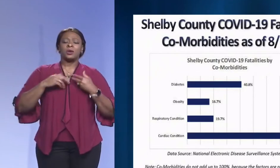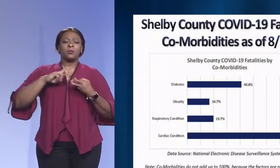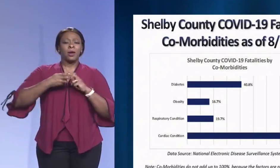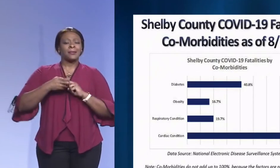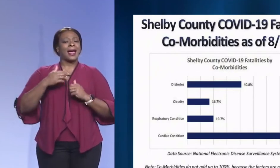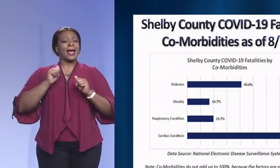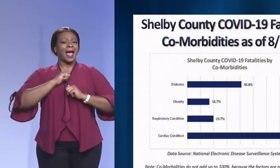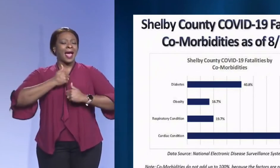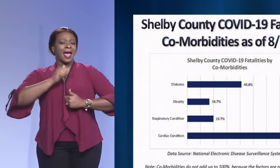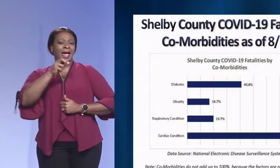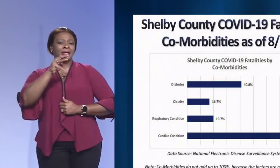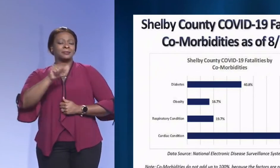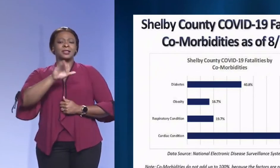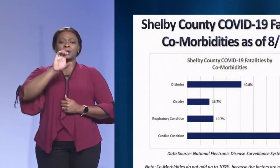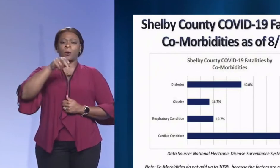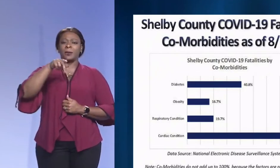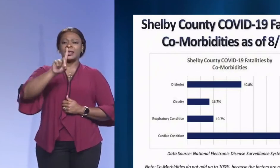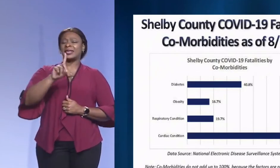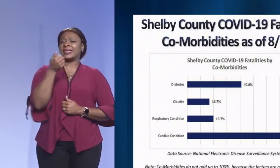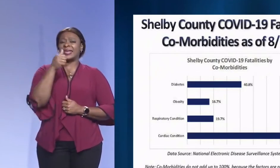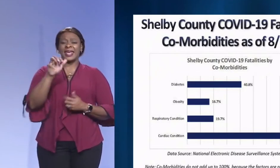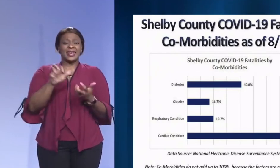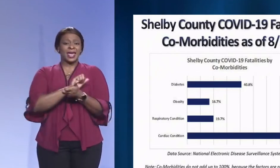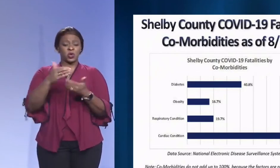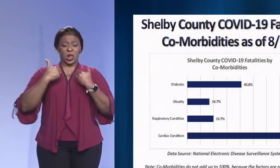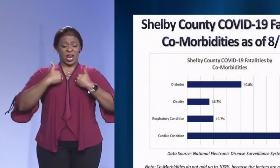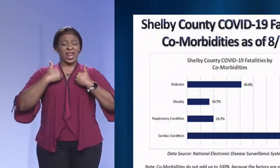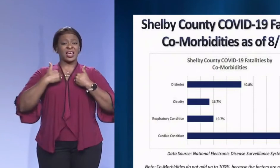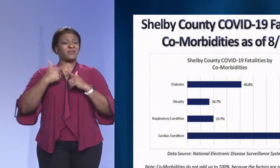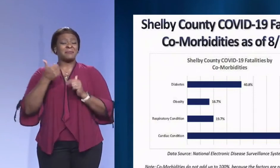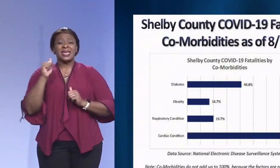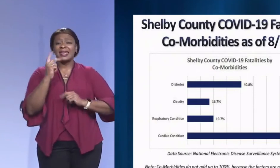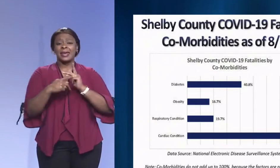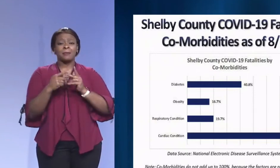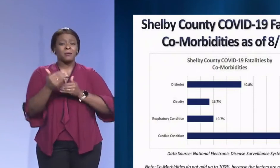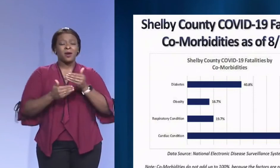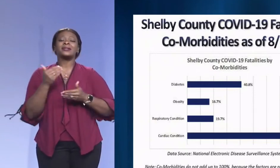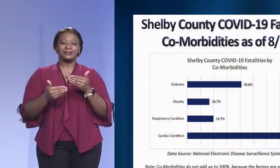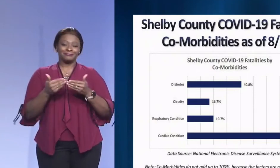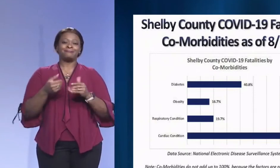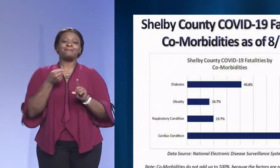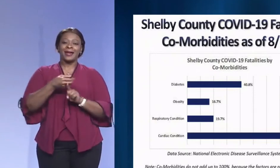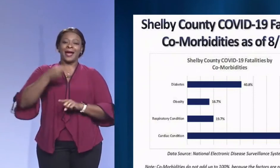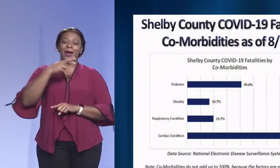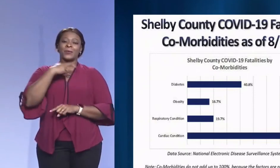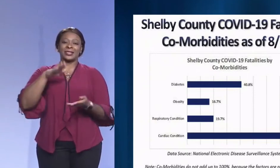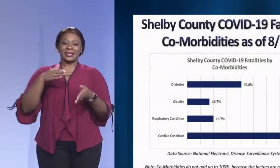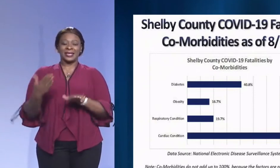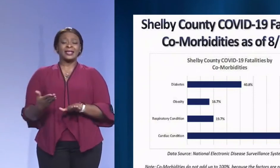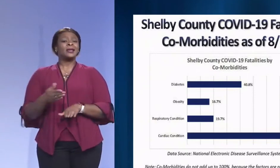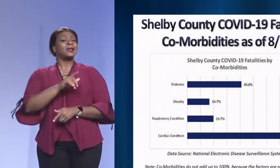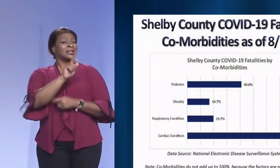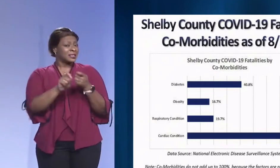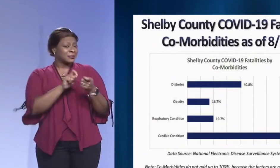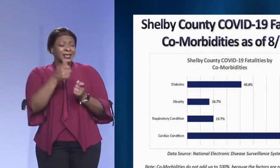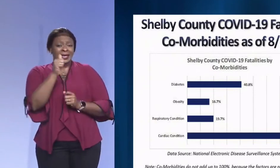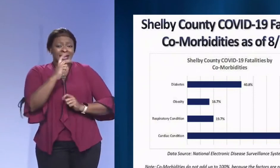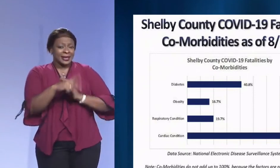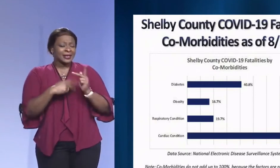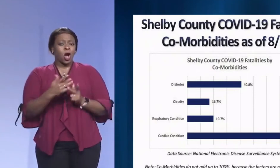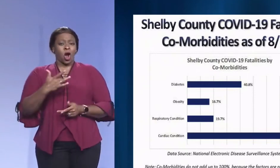asthma, COPD, any sort of damage to the lungs from any process, and then very specifically, any sort